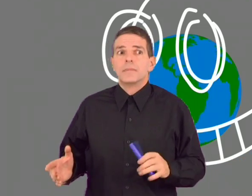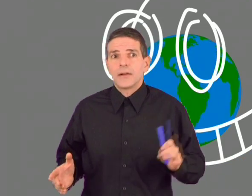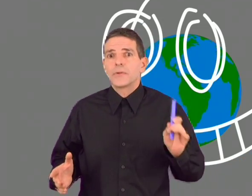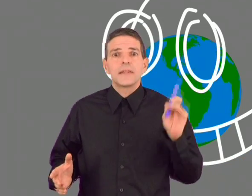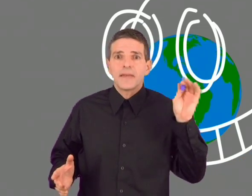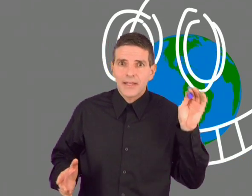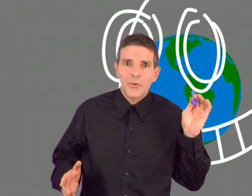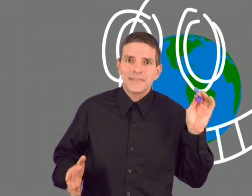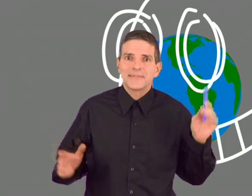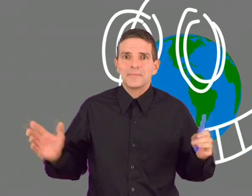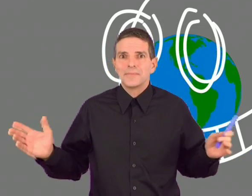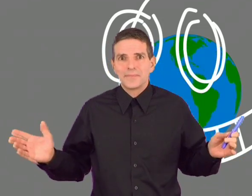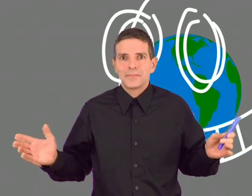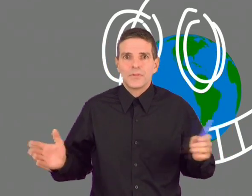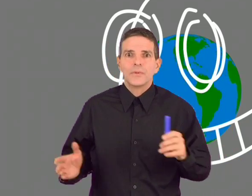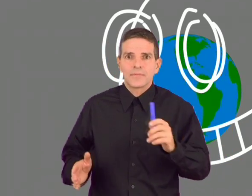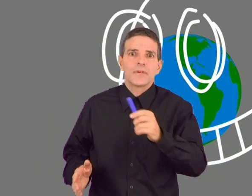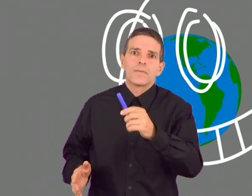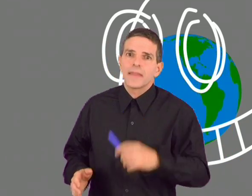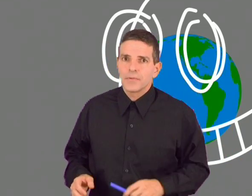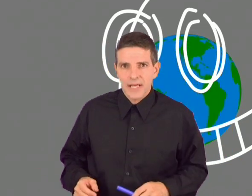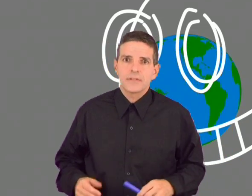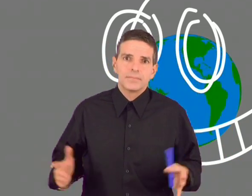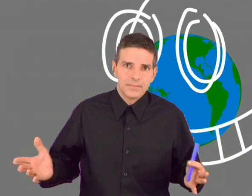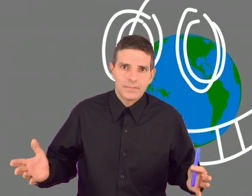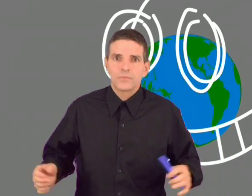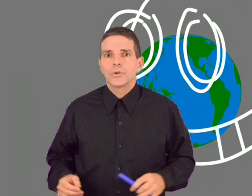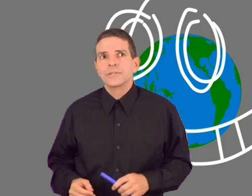I don't know that they make that noise. You would have to verify that with NASA, of course.